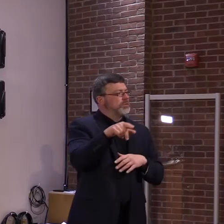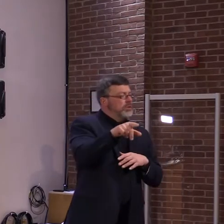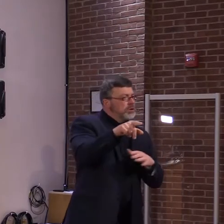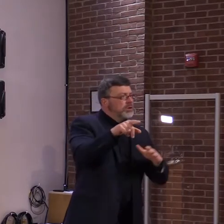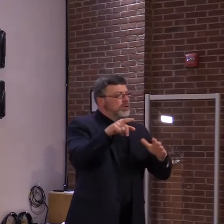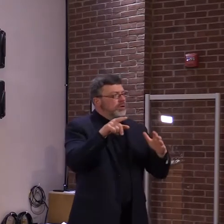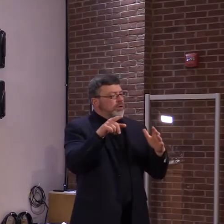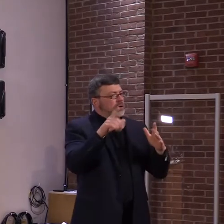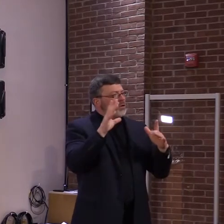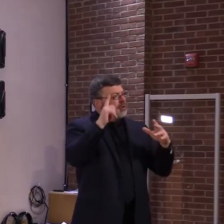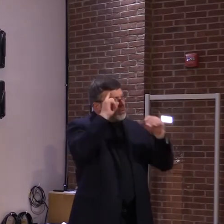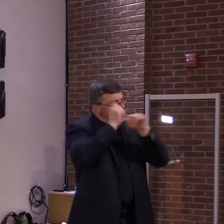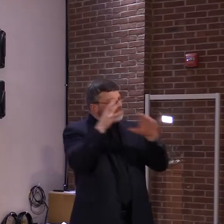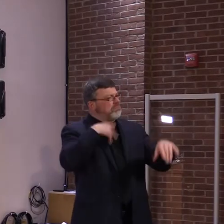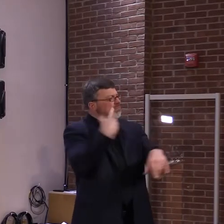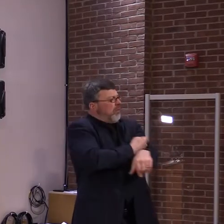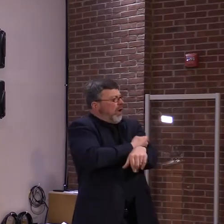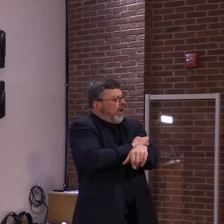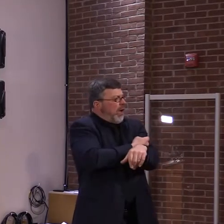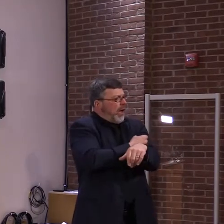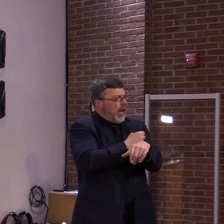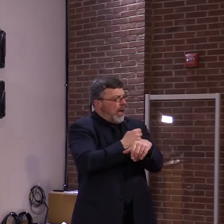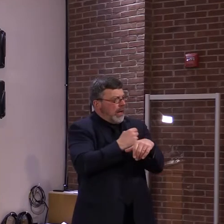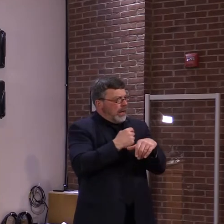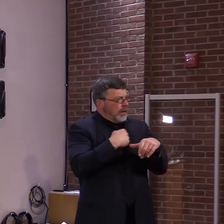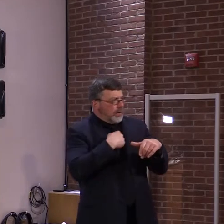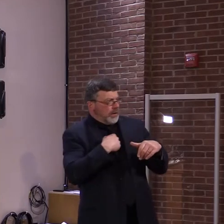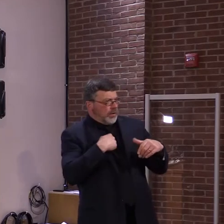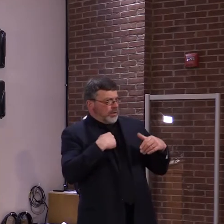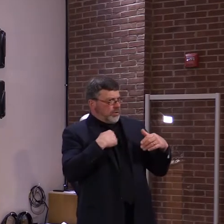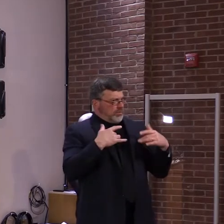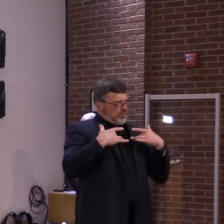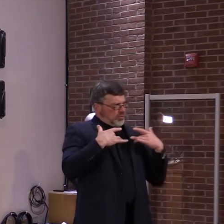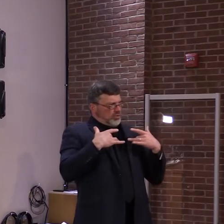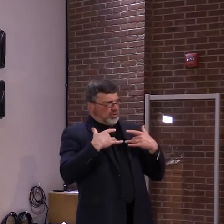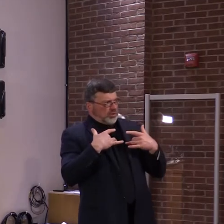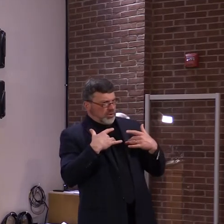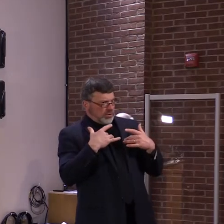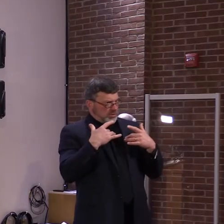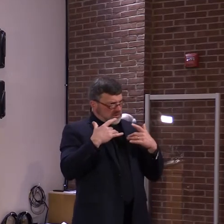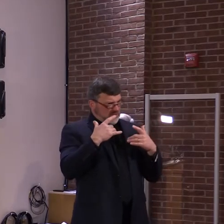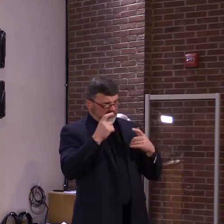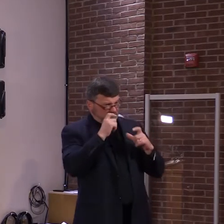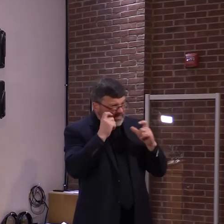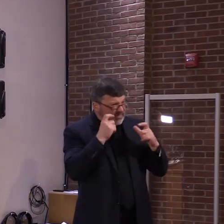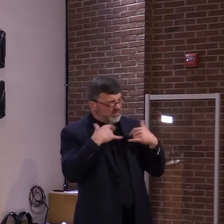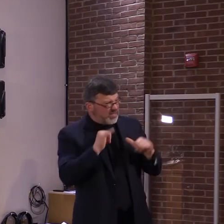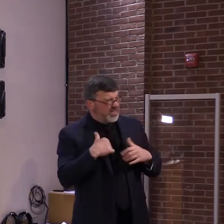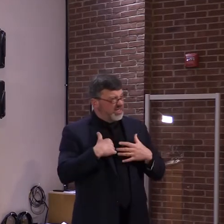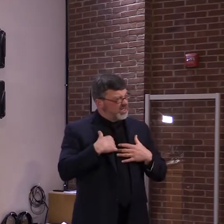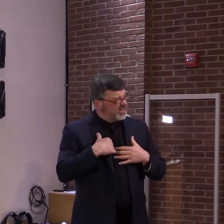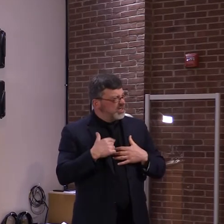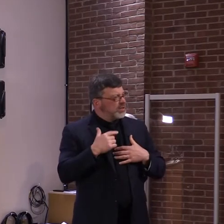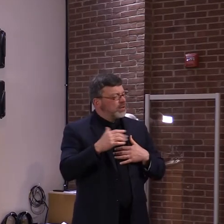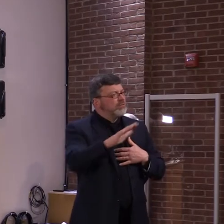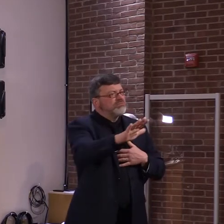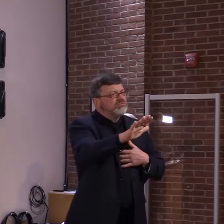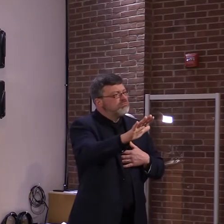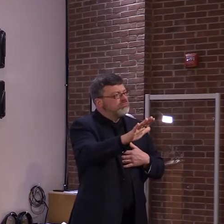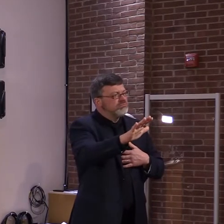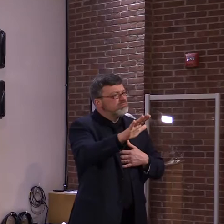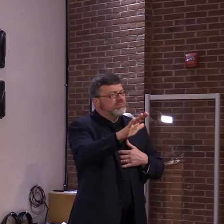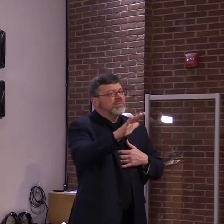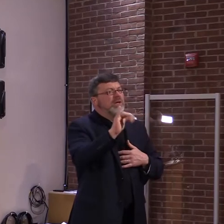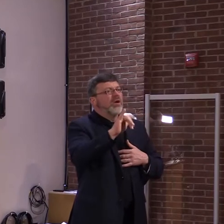throwing away my mask, which I'm hearing from increasing numbers of you, that's okay. Keep doing what